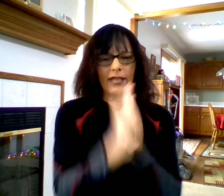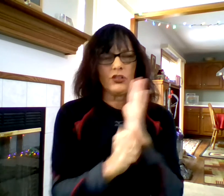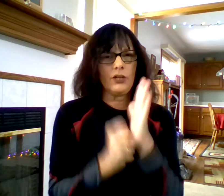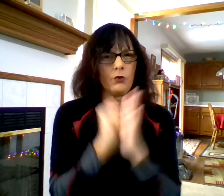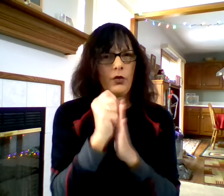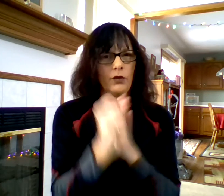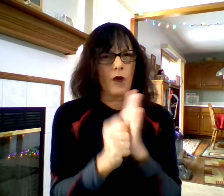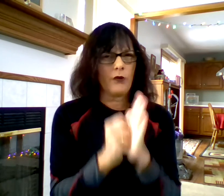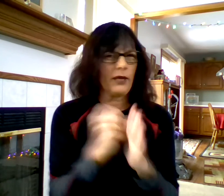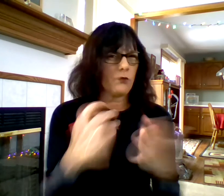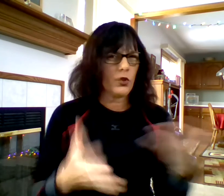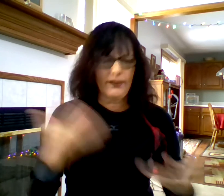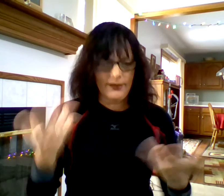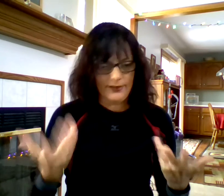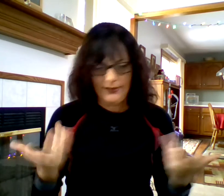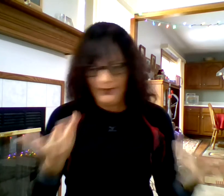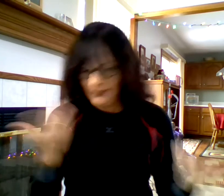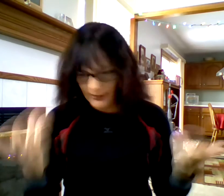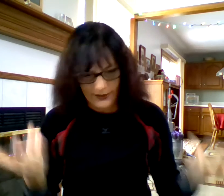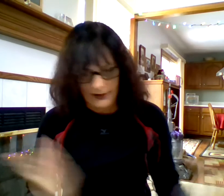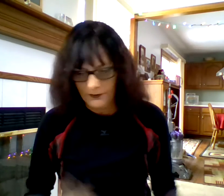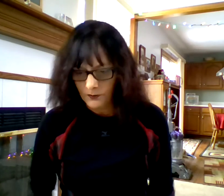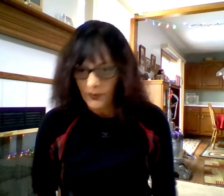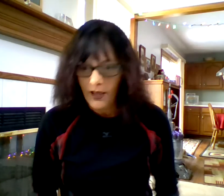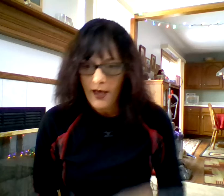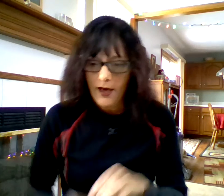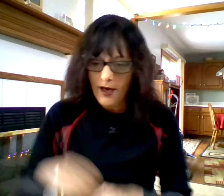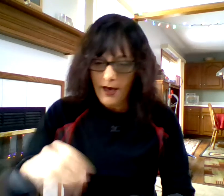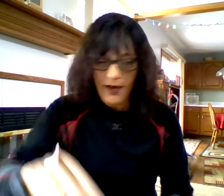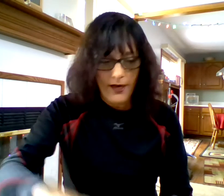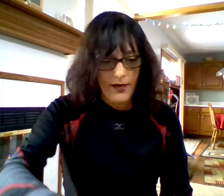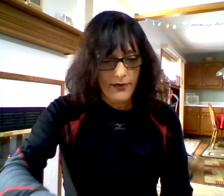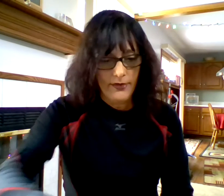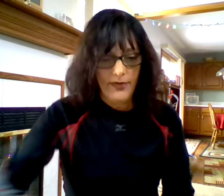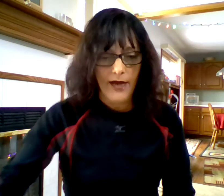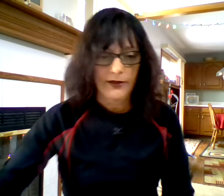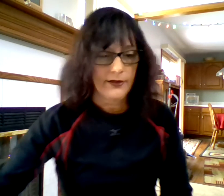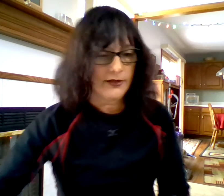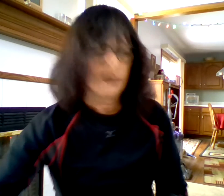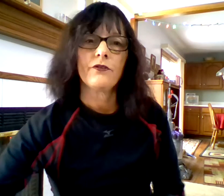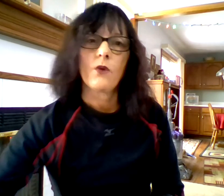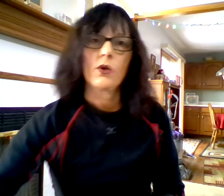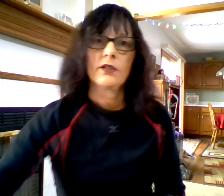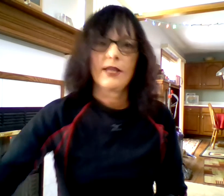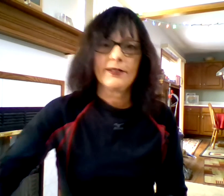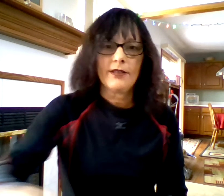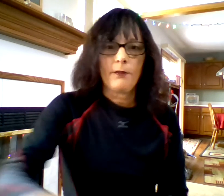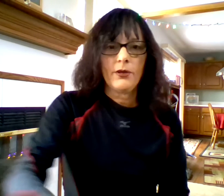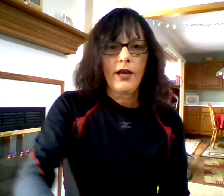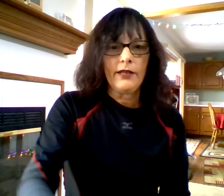shape going around, like more like the season. That is it for lesson number 9.